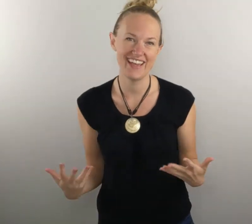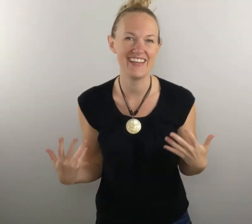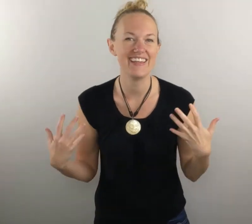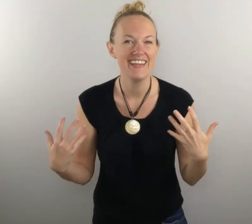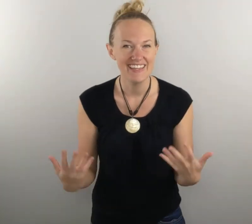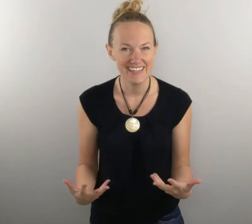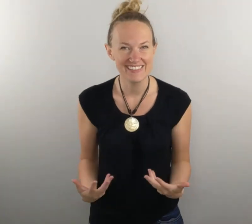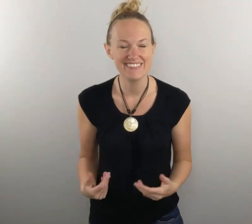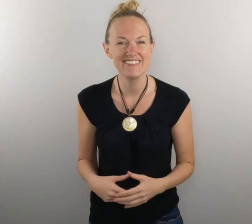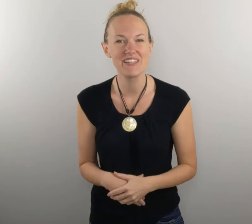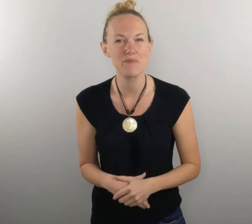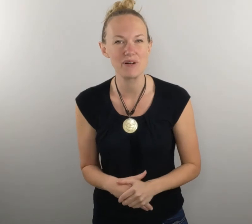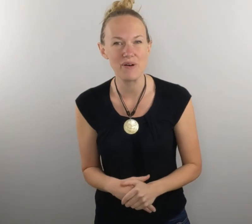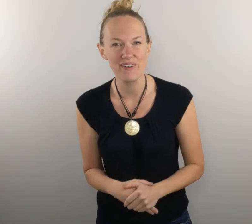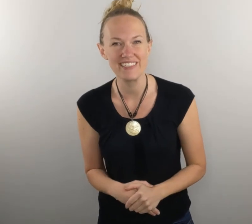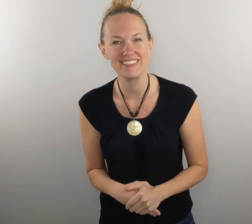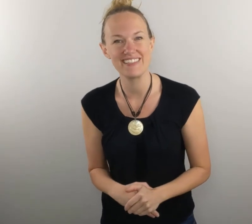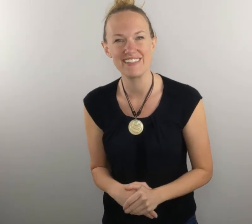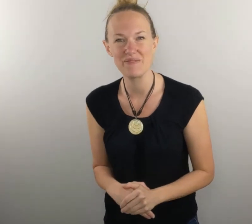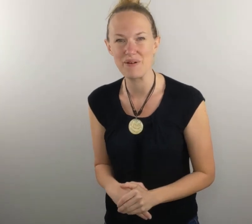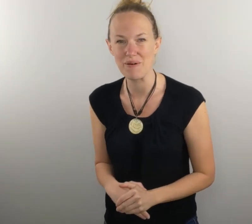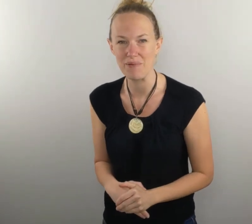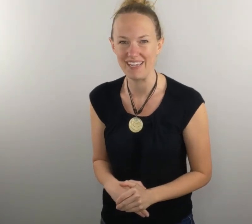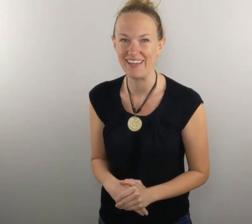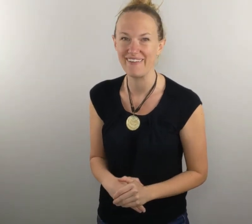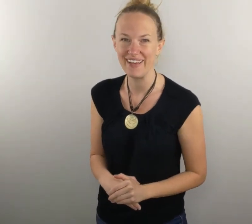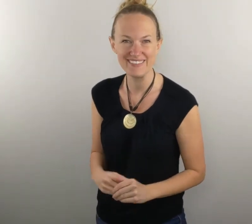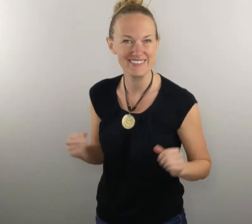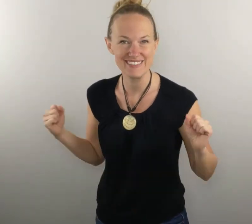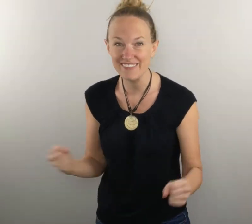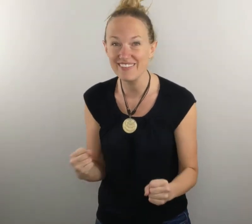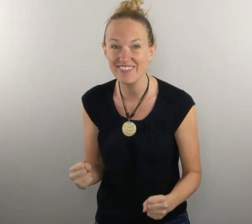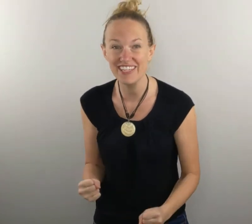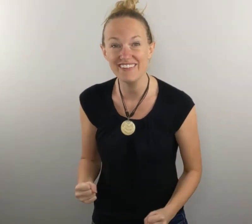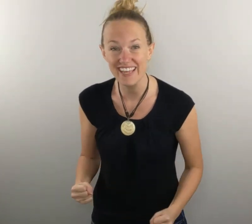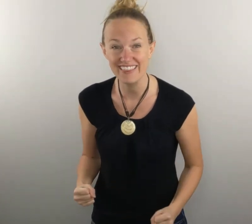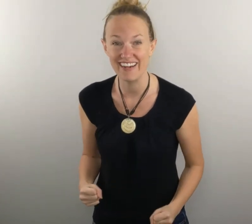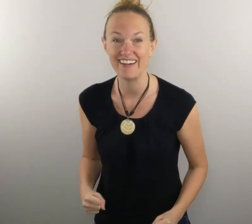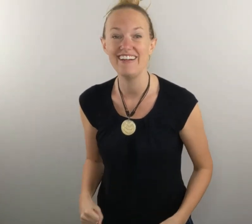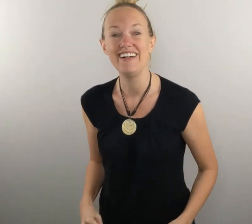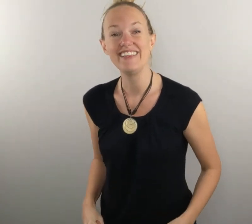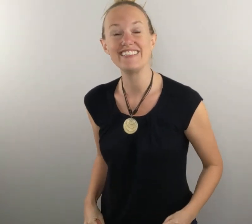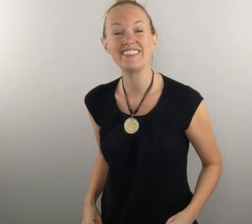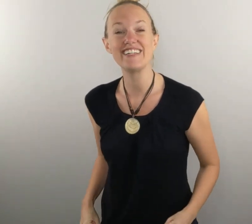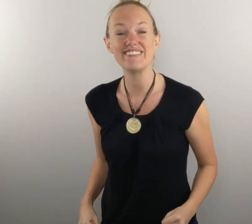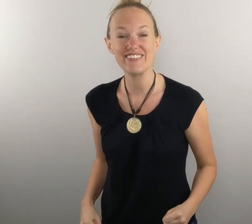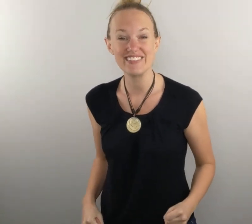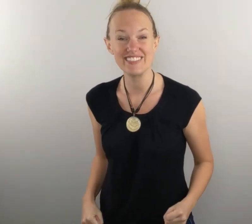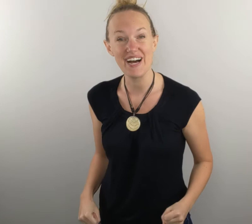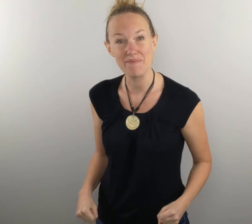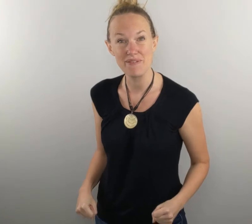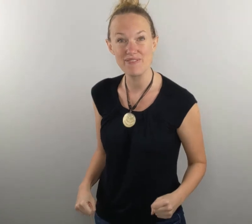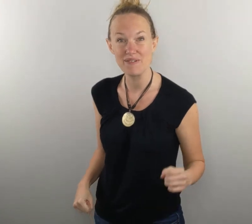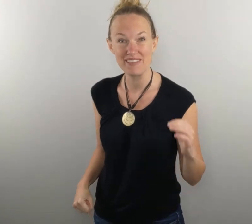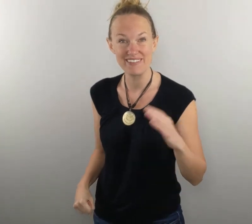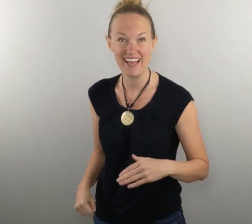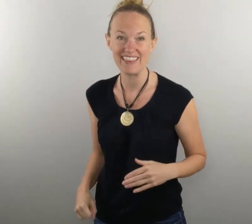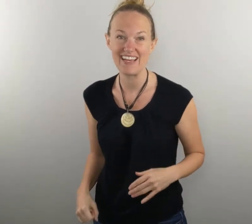get into a little more chorus and a little more repeating. Okay, so stick with me, you'll get there. Let's try it from the top before we learn that last